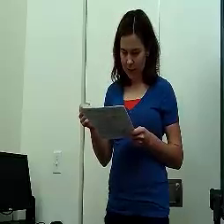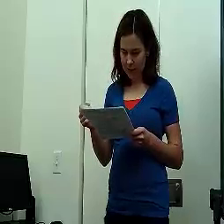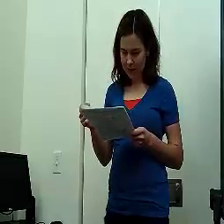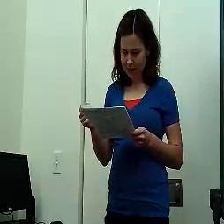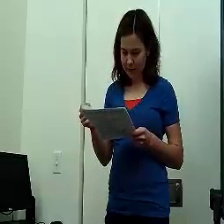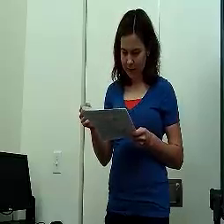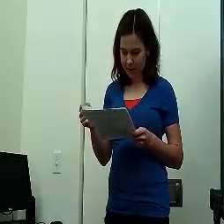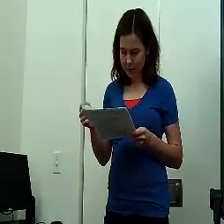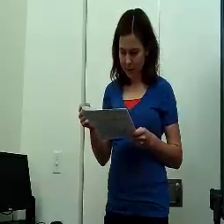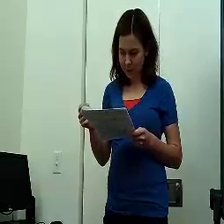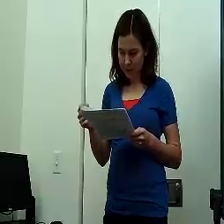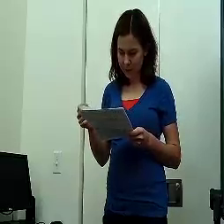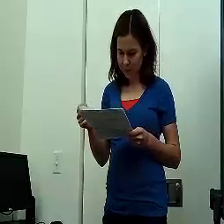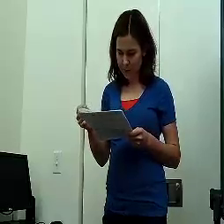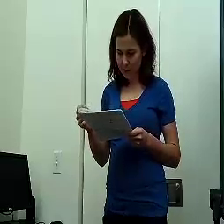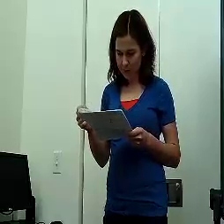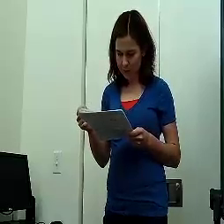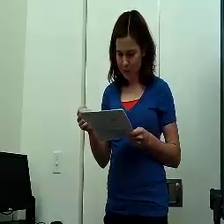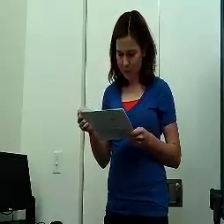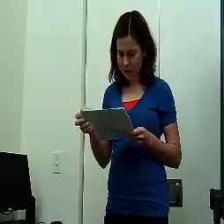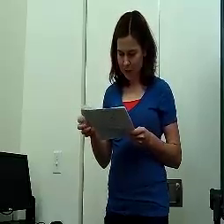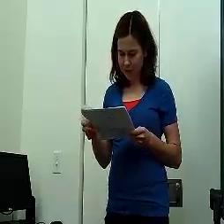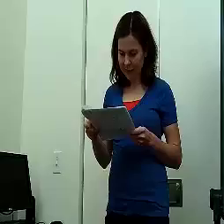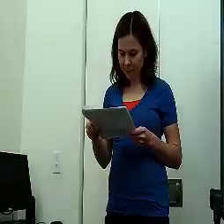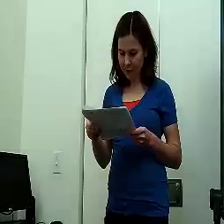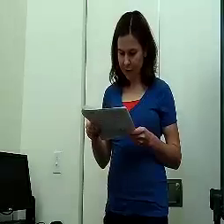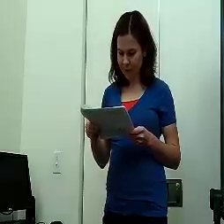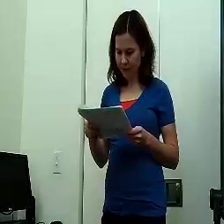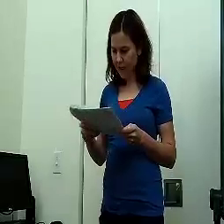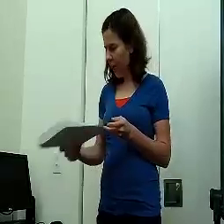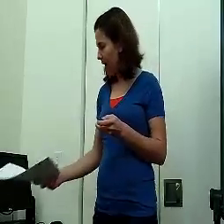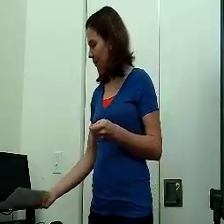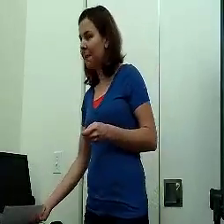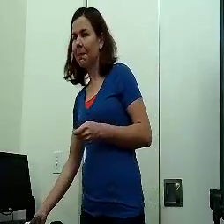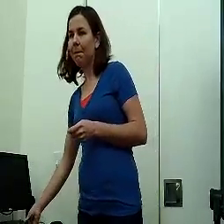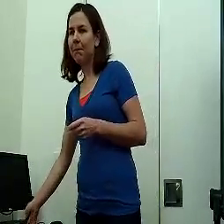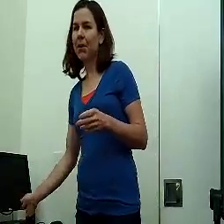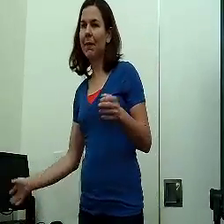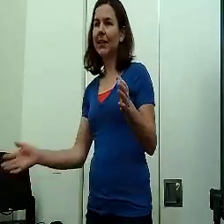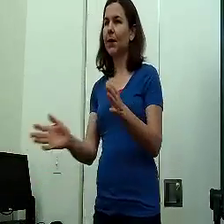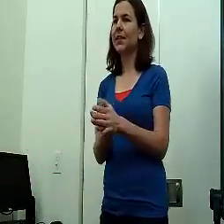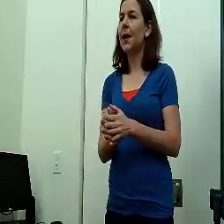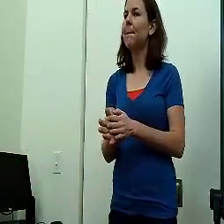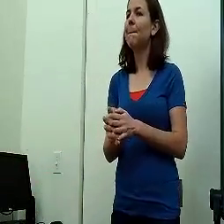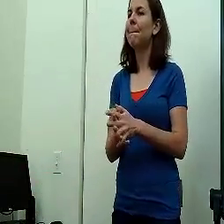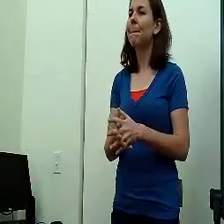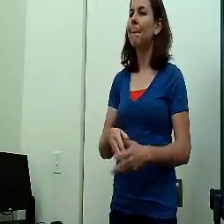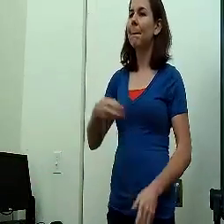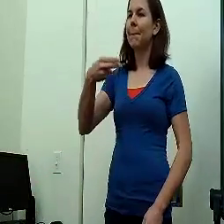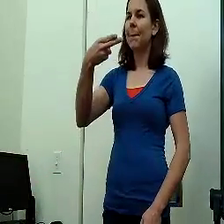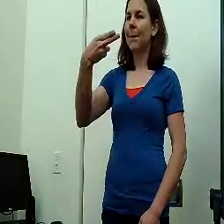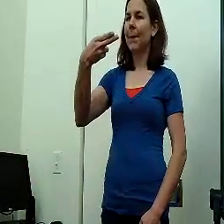Let's do, I'm gonna skip over a bunch. Okay, good basic word to know.